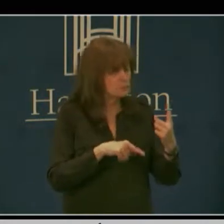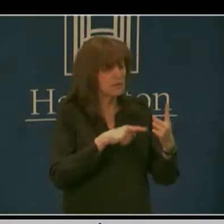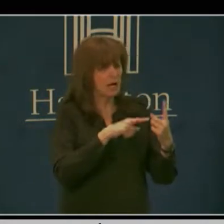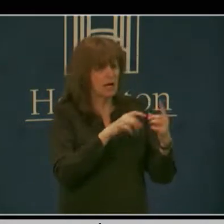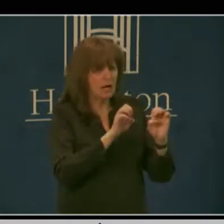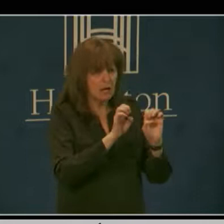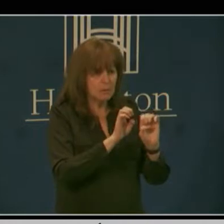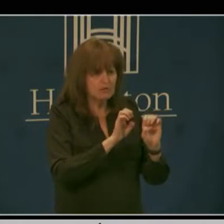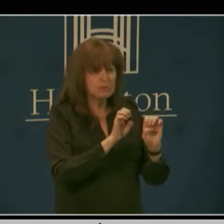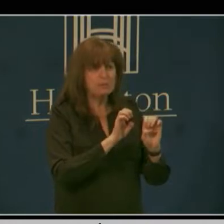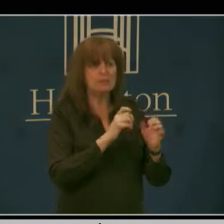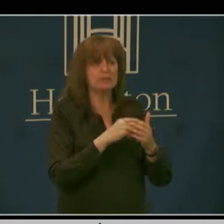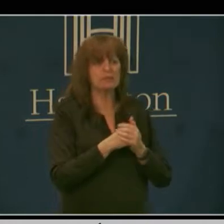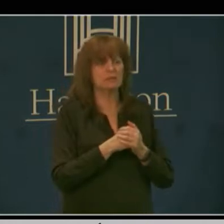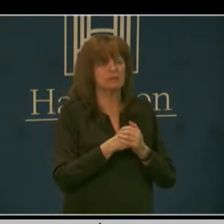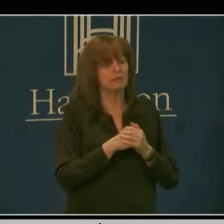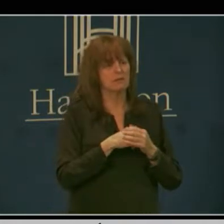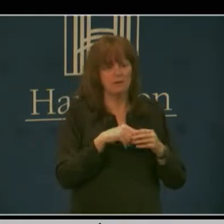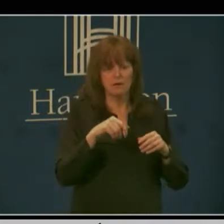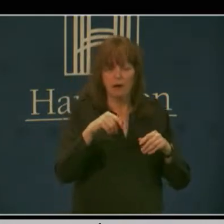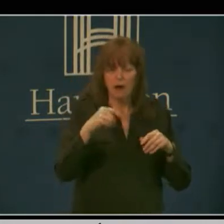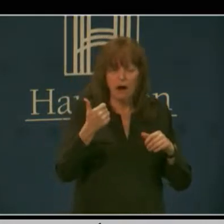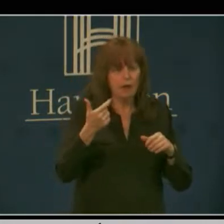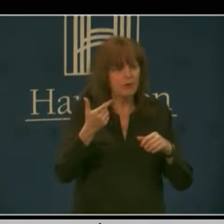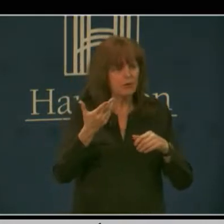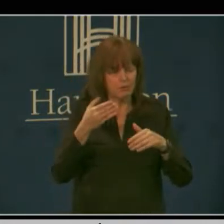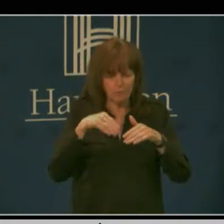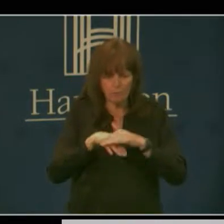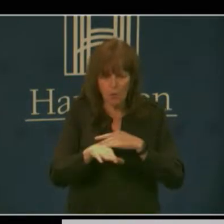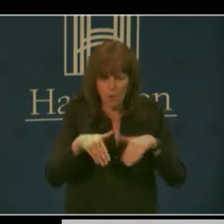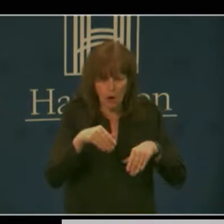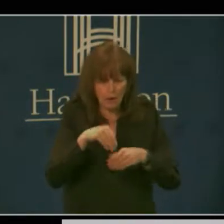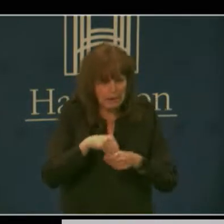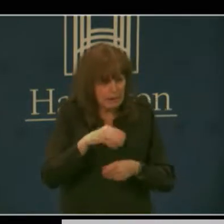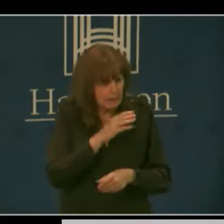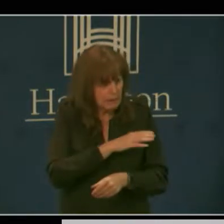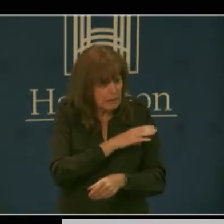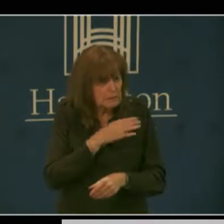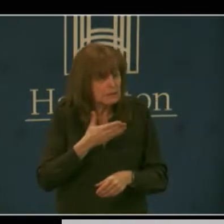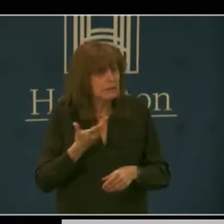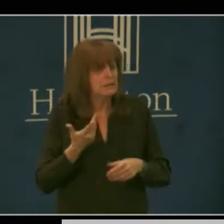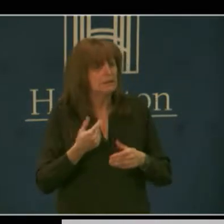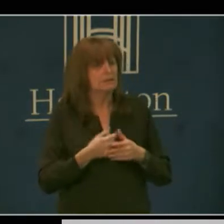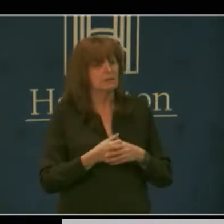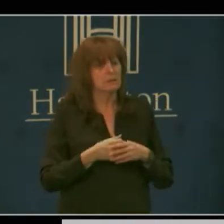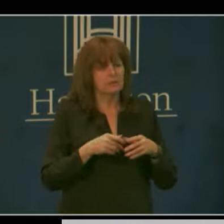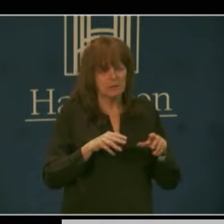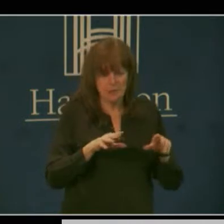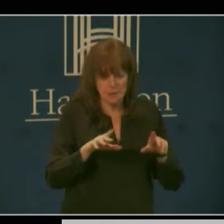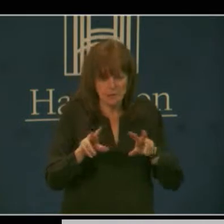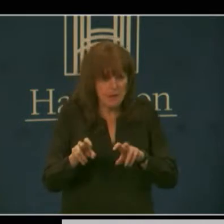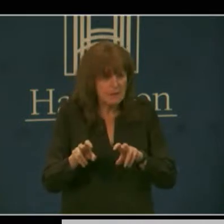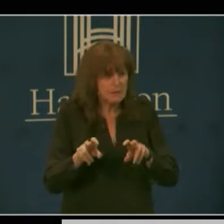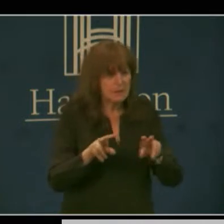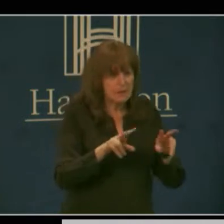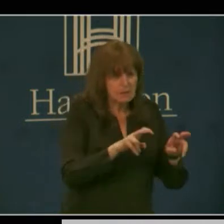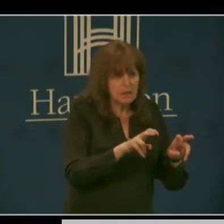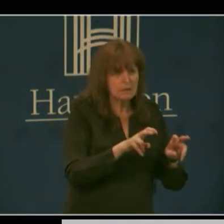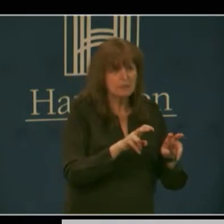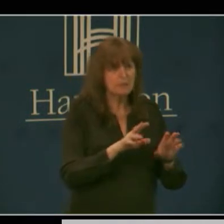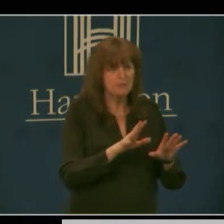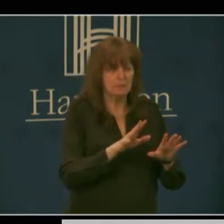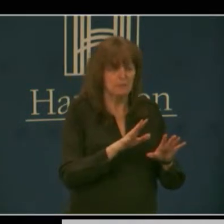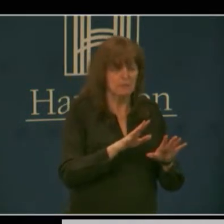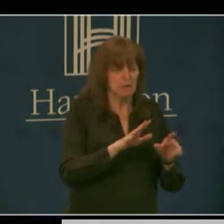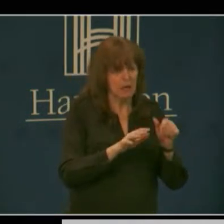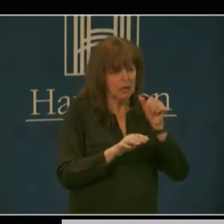centers. I know that when I talked to him yesterday, they were still running a little bit behind, but they were running behind by in the